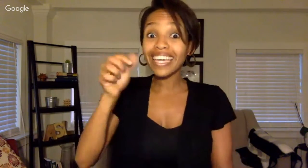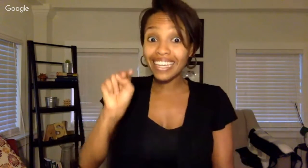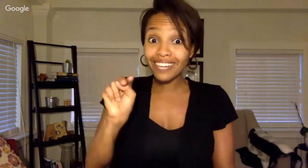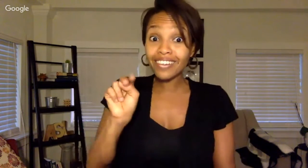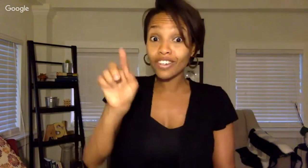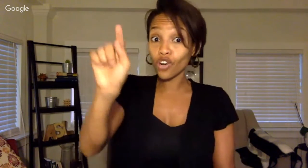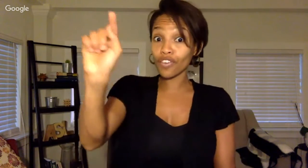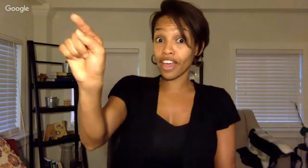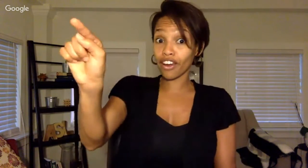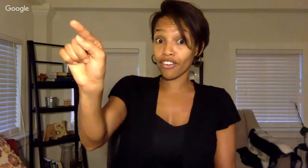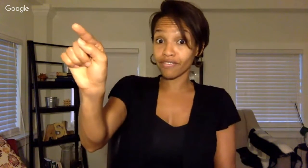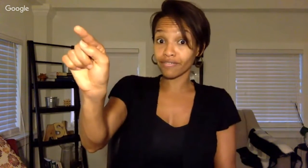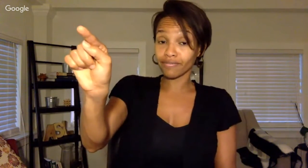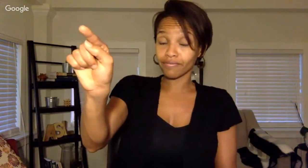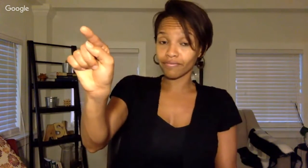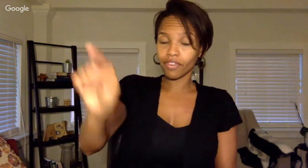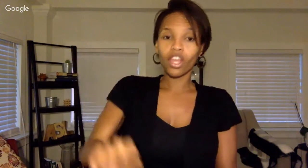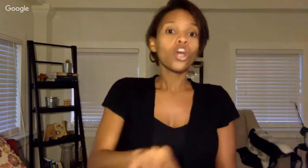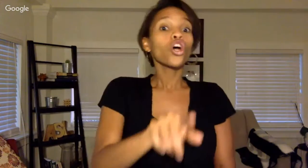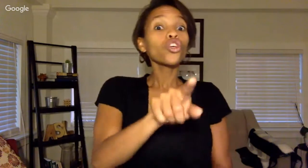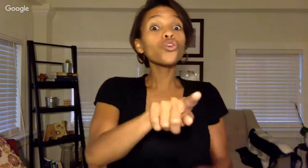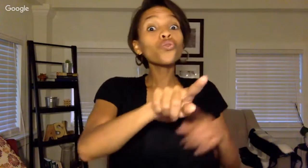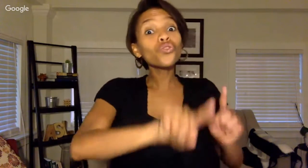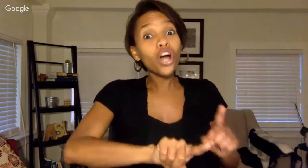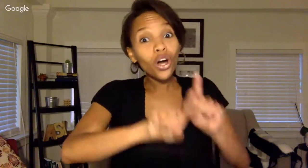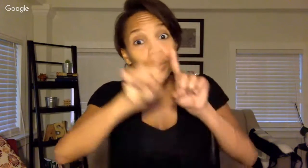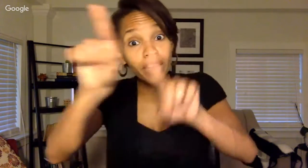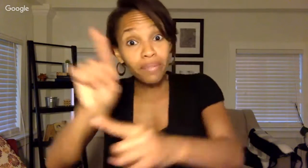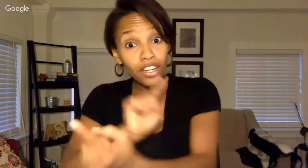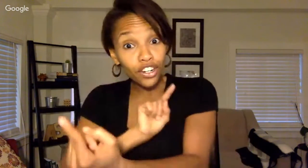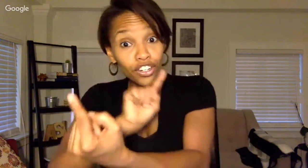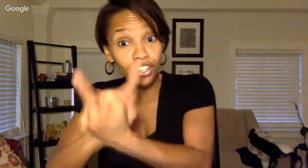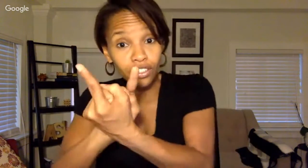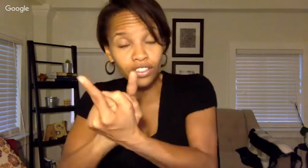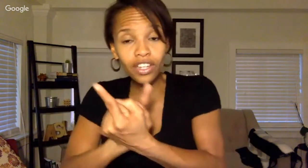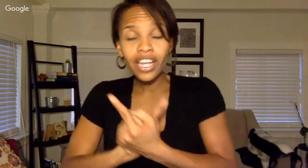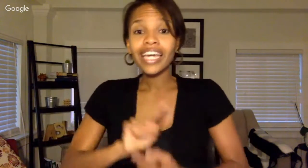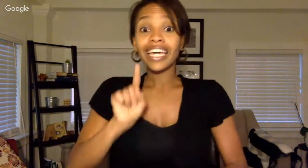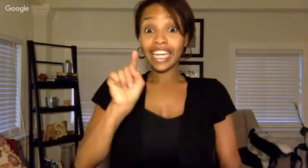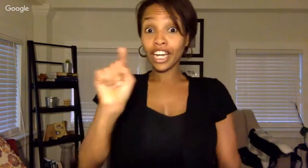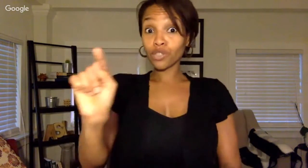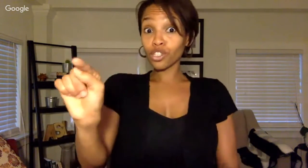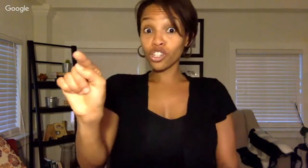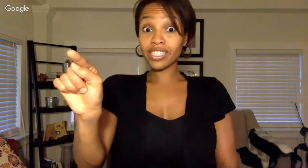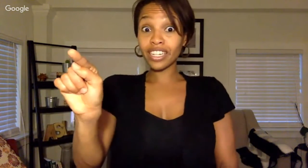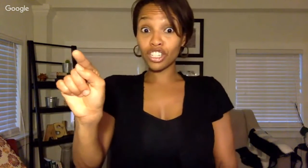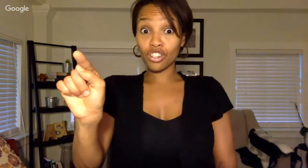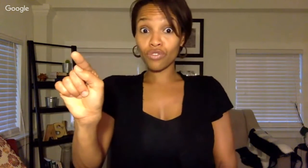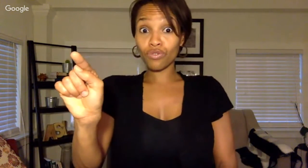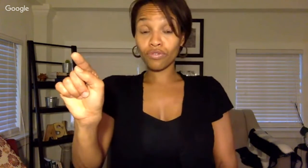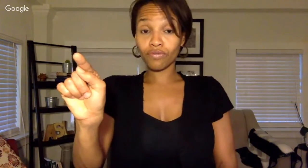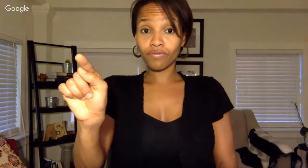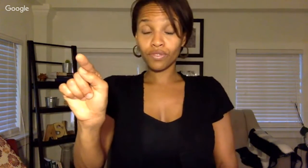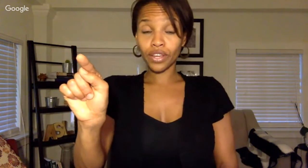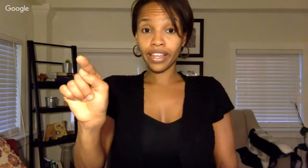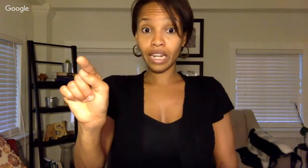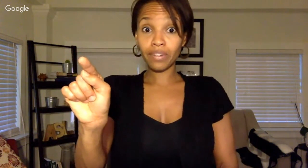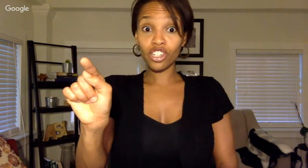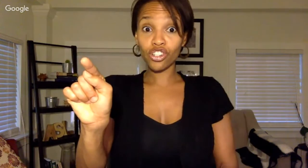Megan over there. You go and meet her. Here's what she's going to do. And then I'm going to